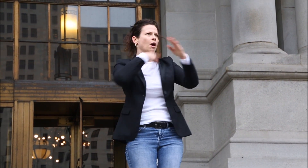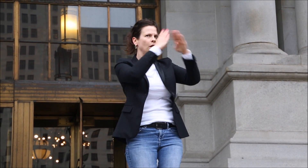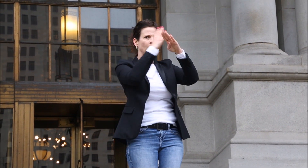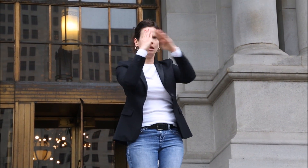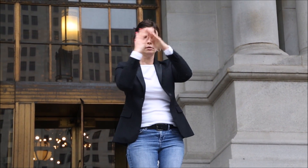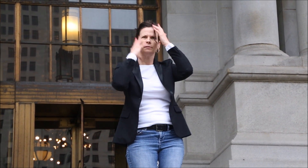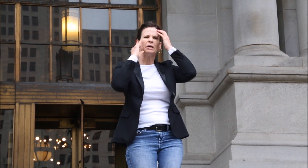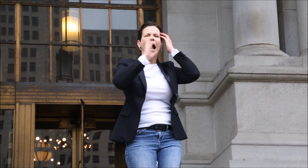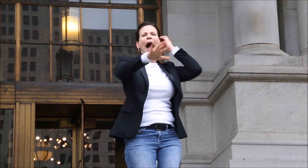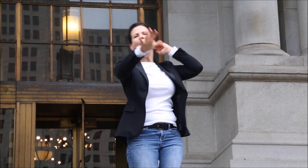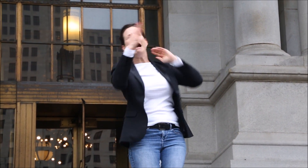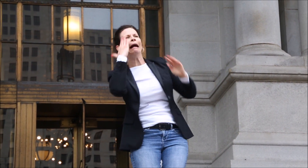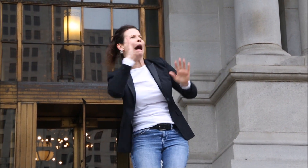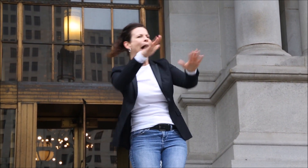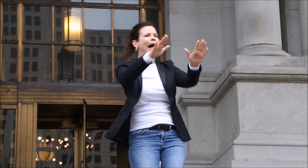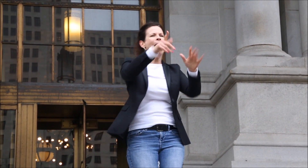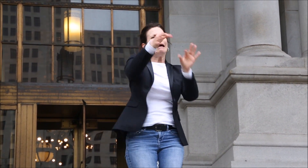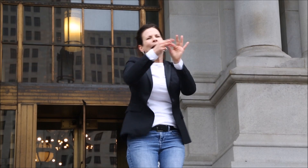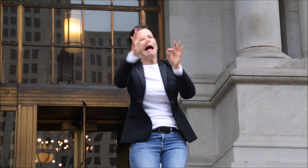You gotta be ready at any moment, right? And so I